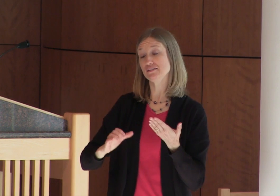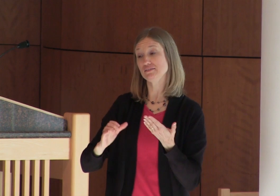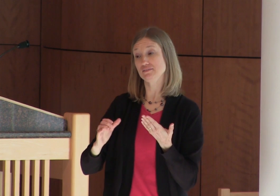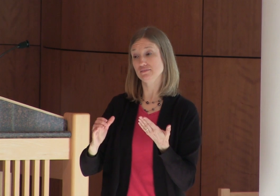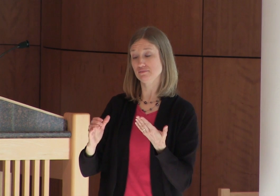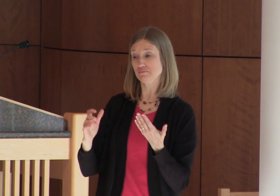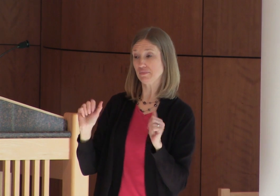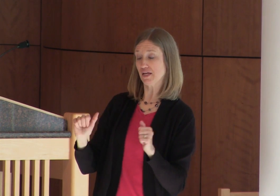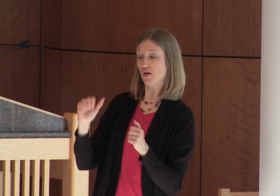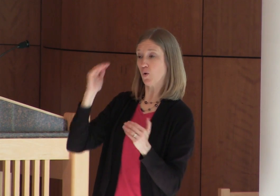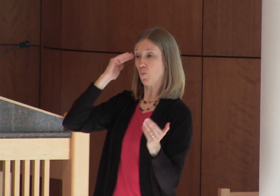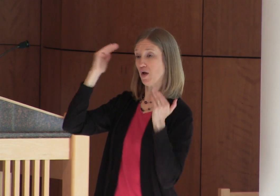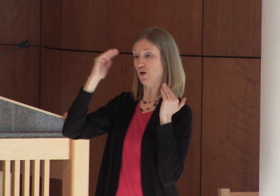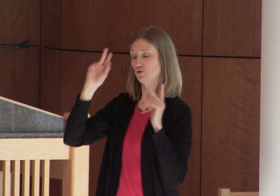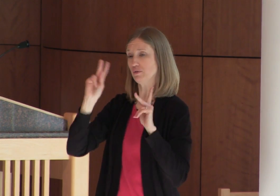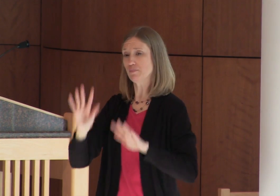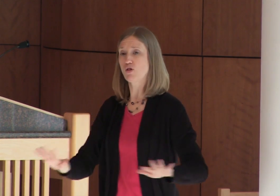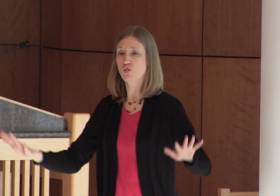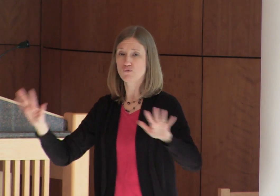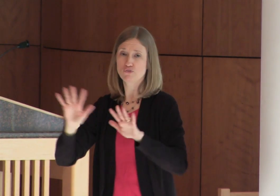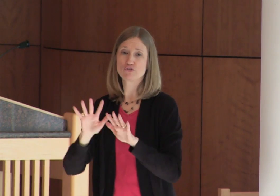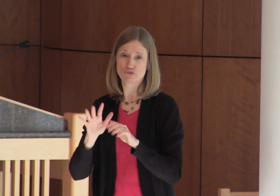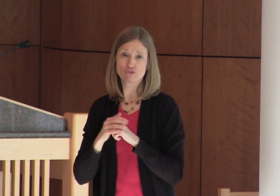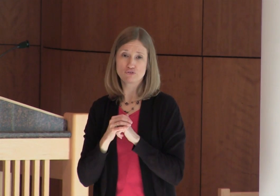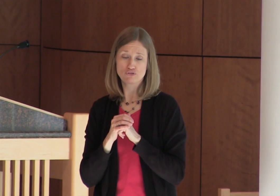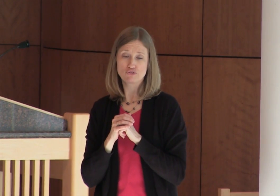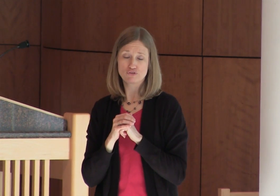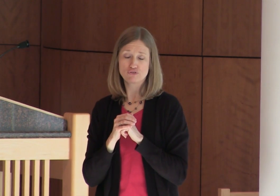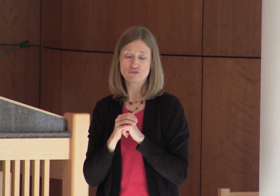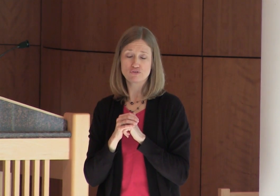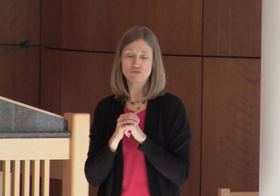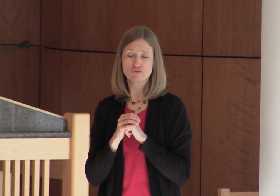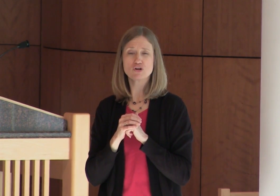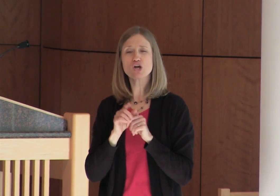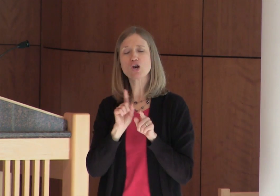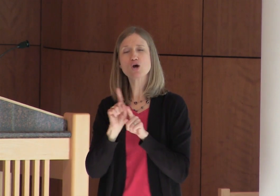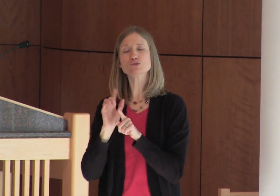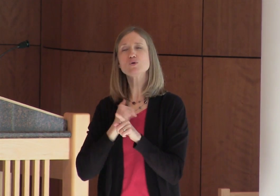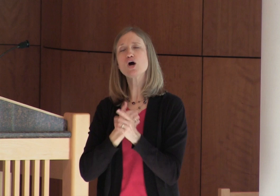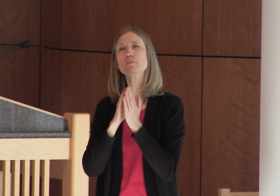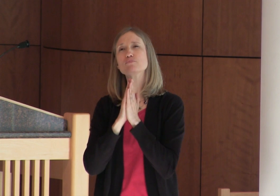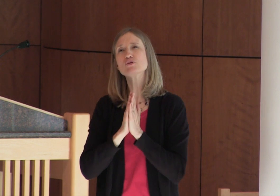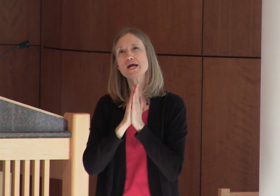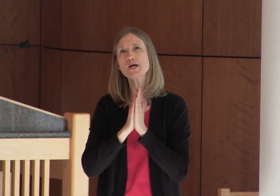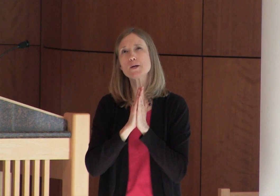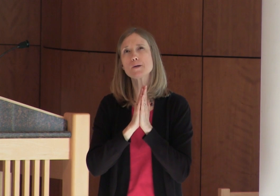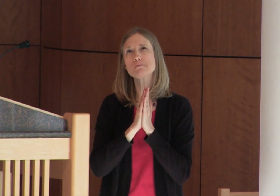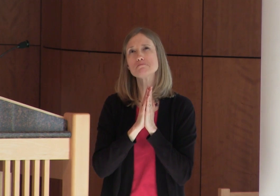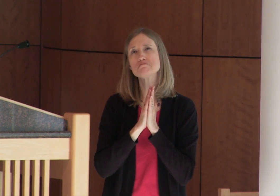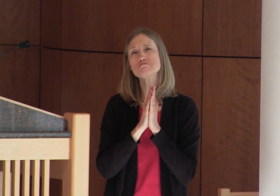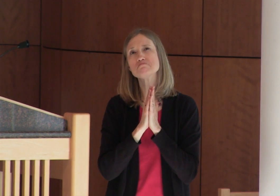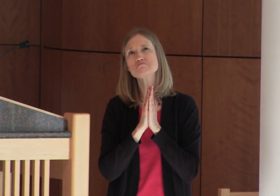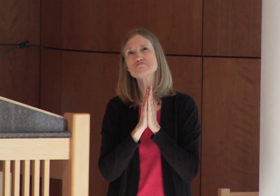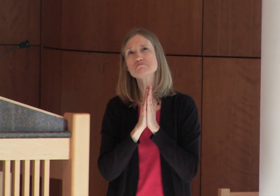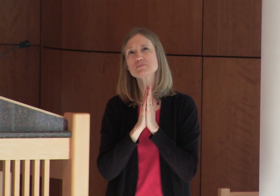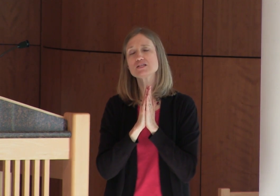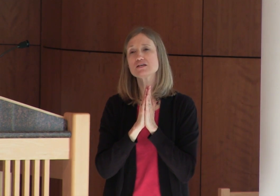and care that you show them. And may our prayer be that that same Spirit keeps planting dreams in